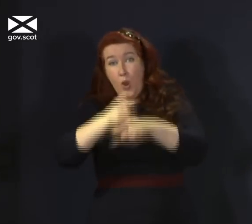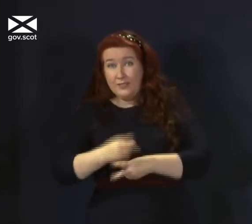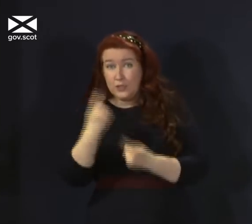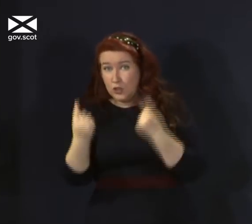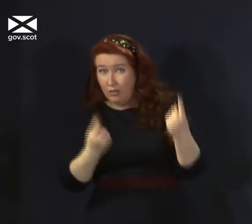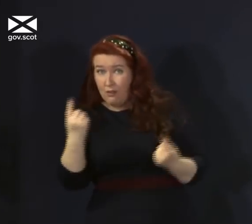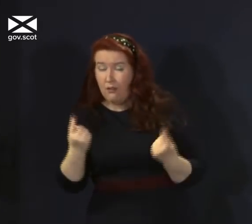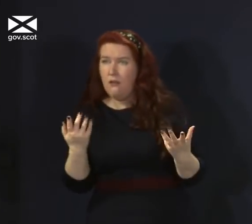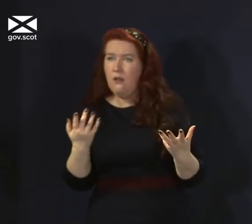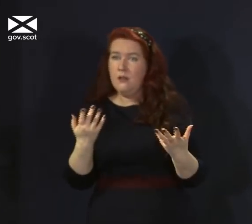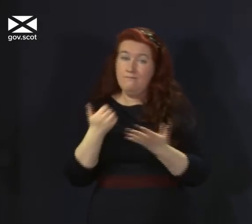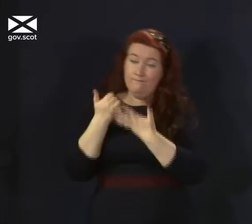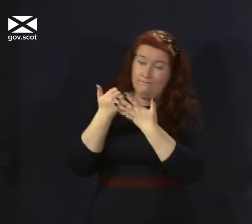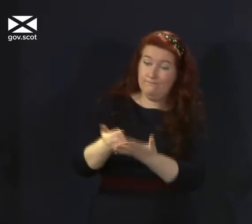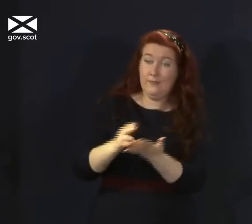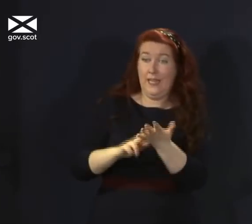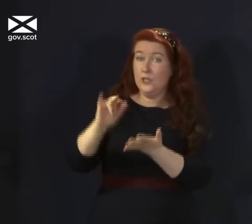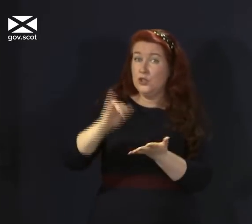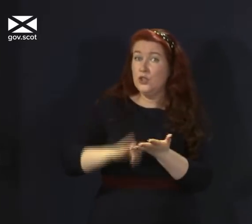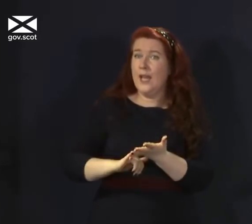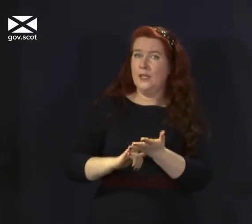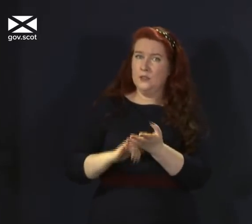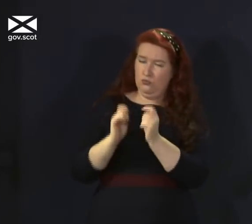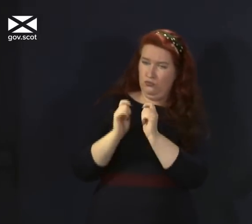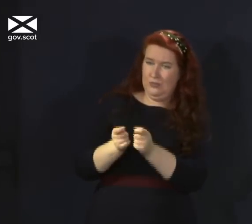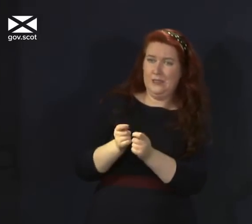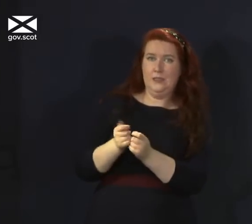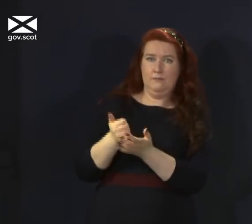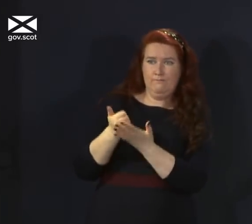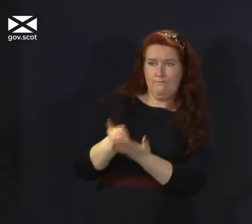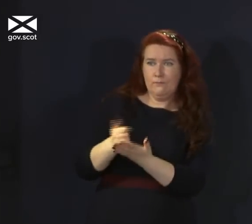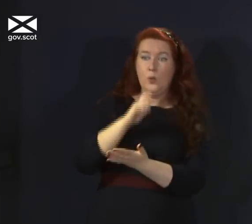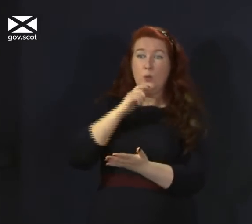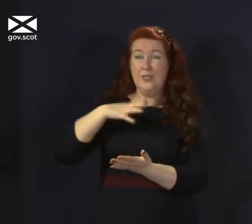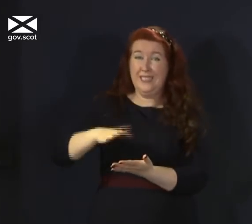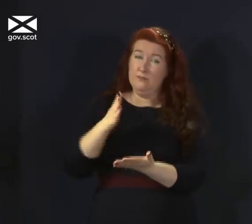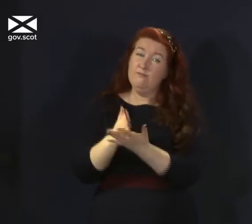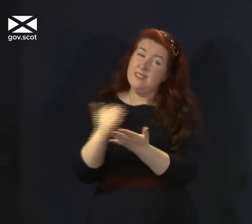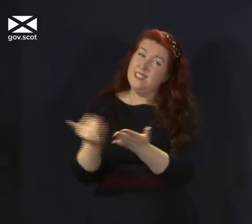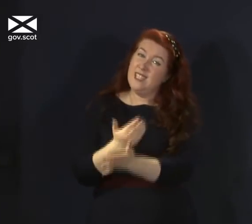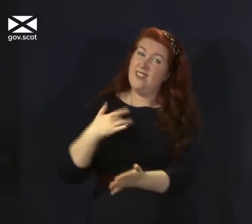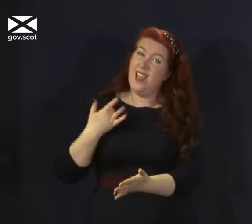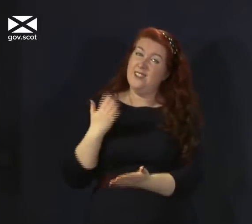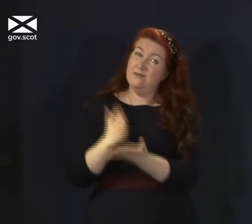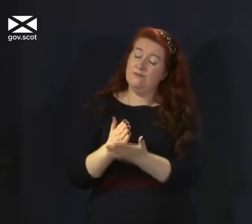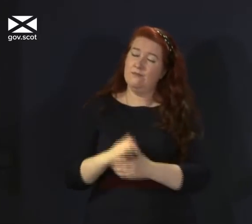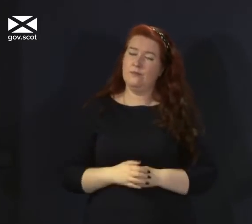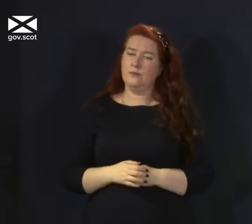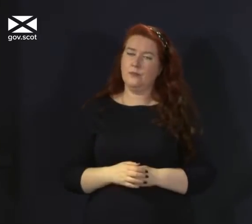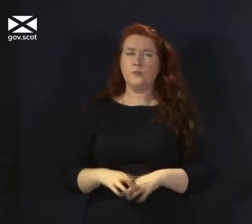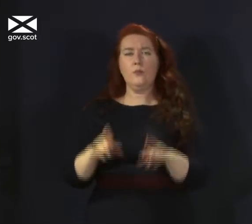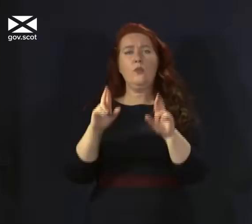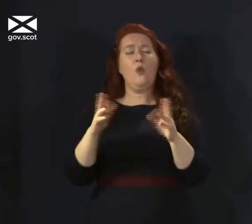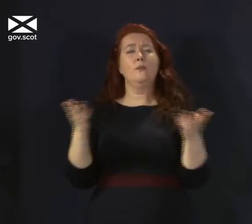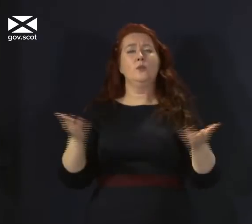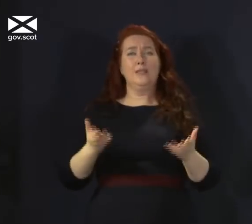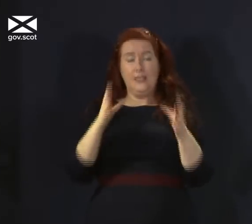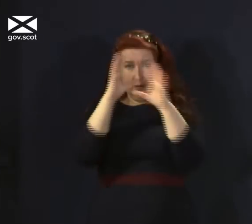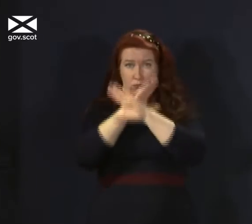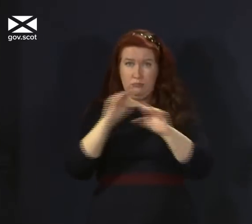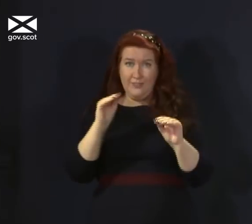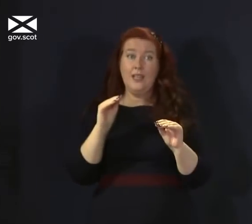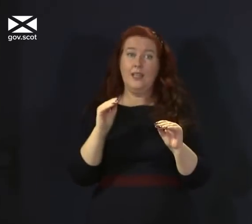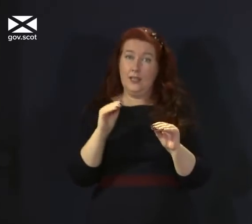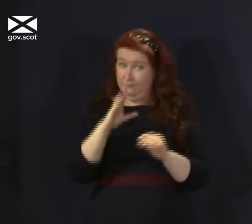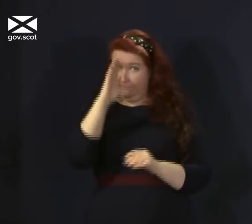continue to help the NHS, treat those who need it, and ultimately to save lives. So I hope today's update has been, as